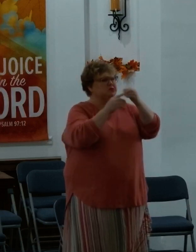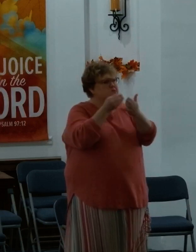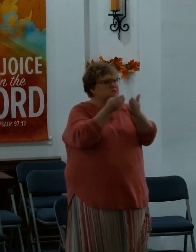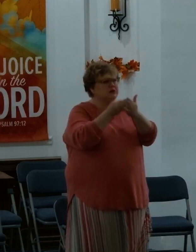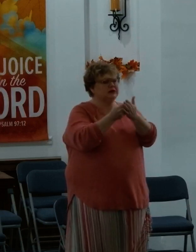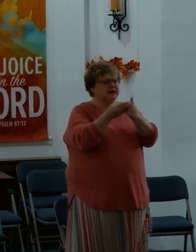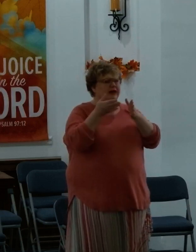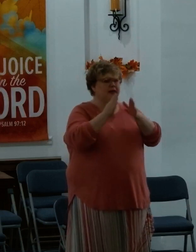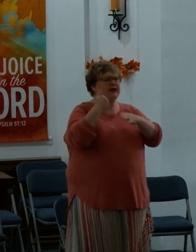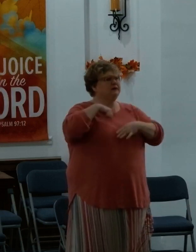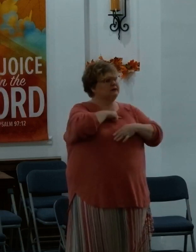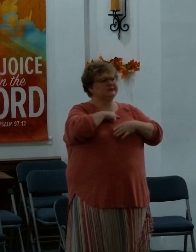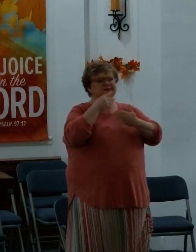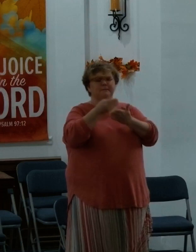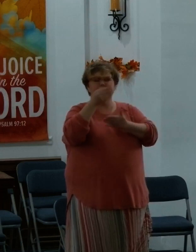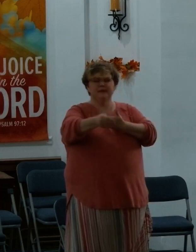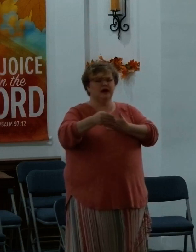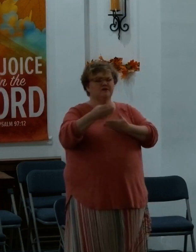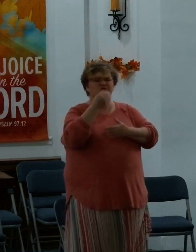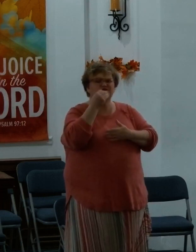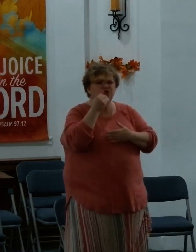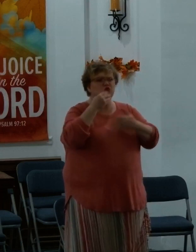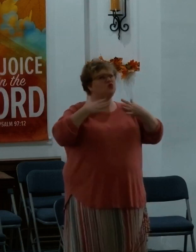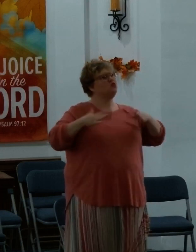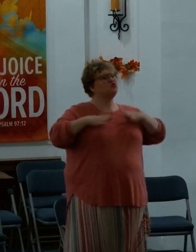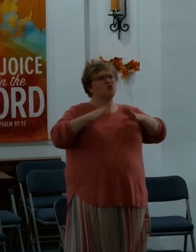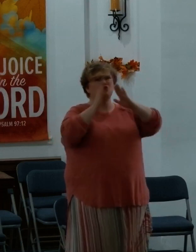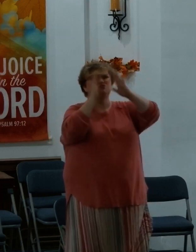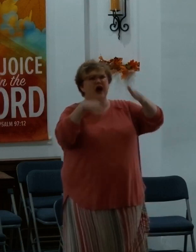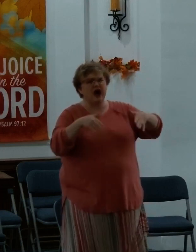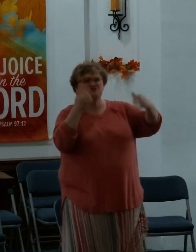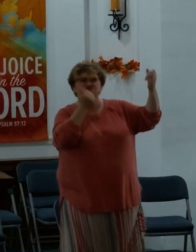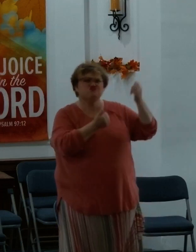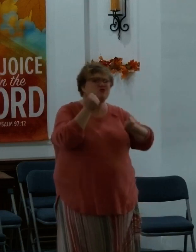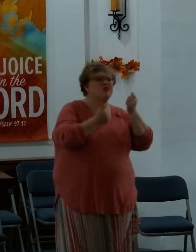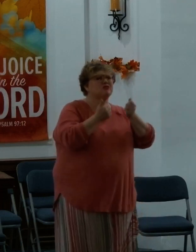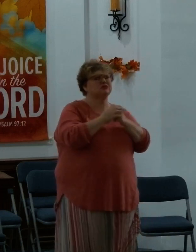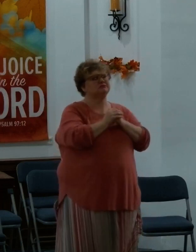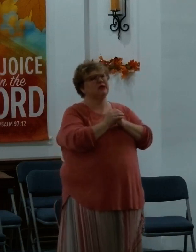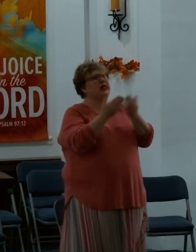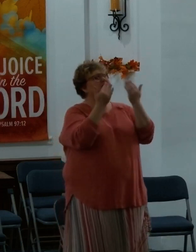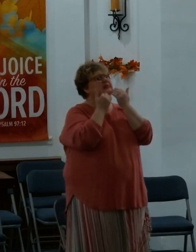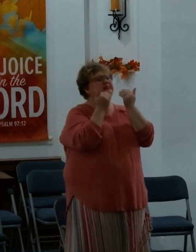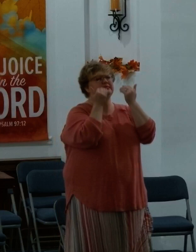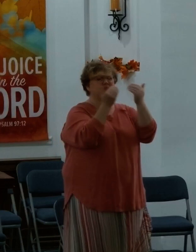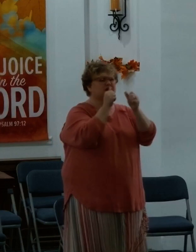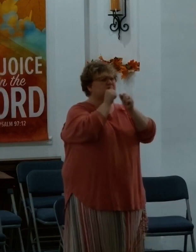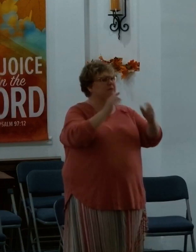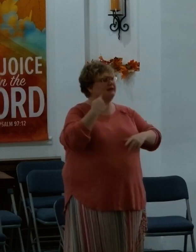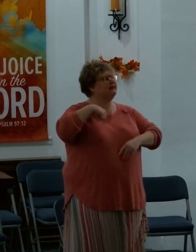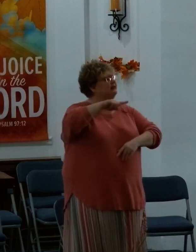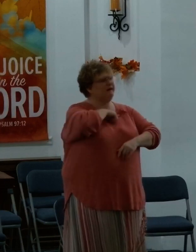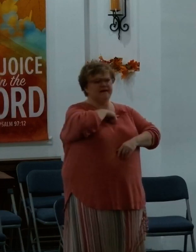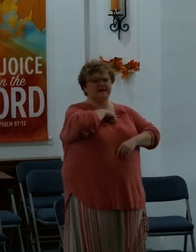to buy groceries and clothes and pay for our houses where we live and the cars that we drive. God, thank you for blessing us